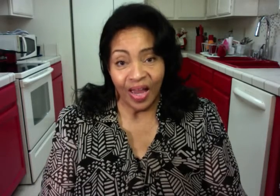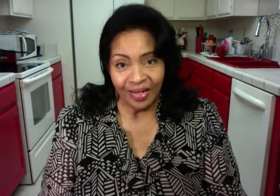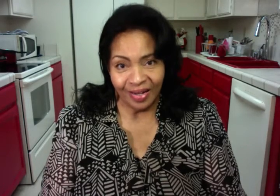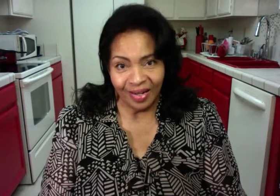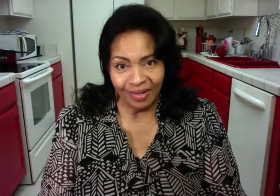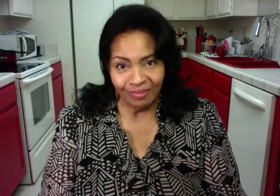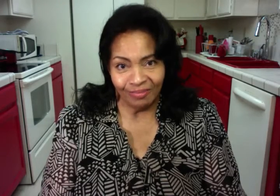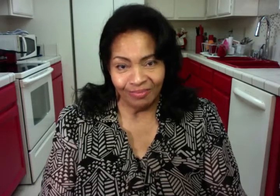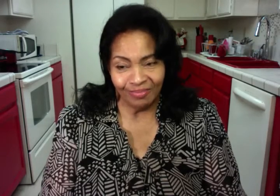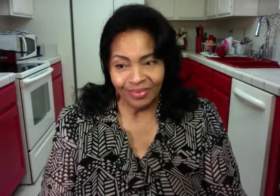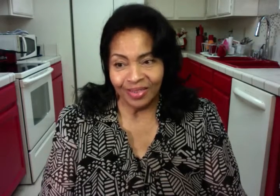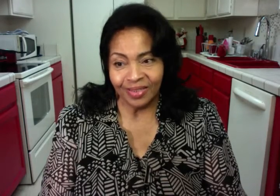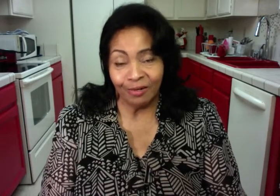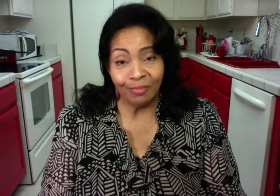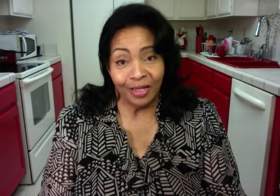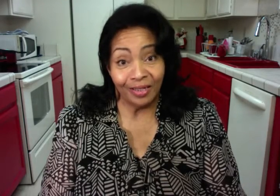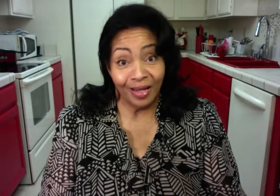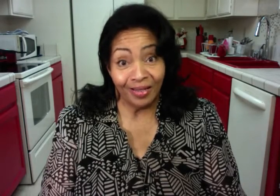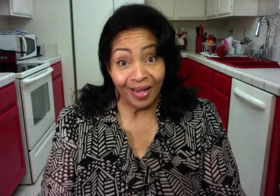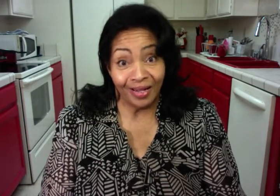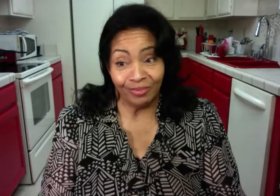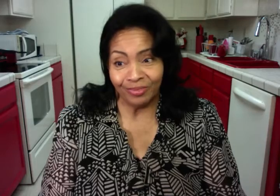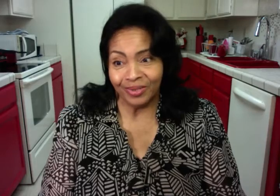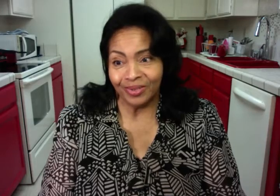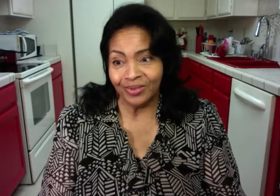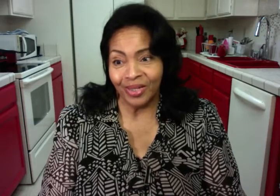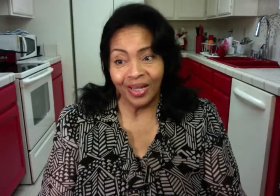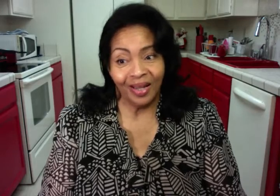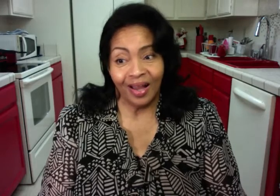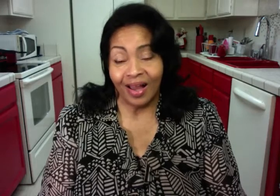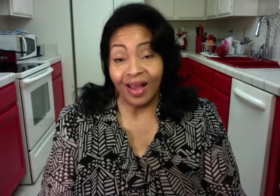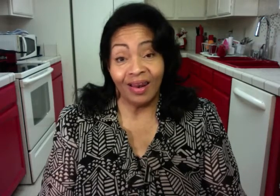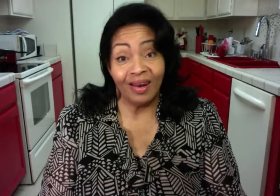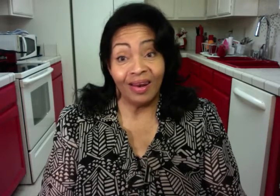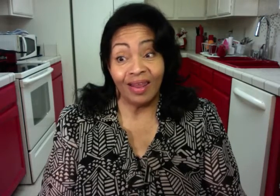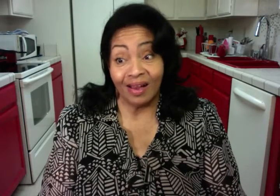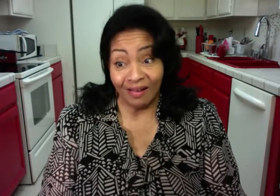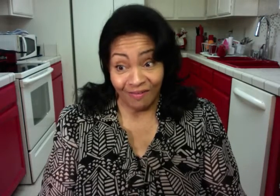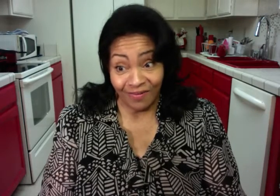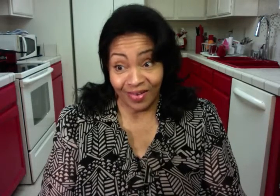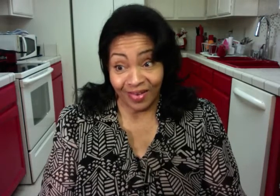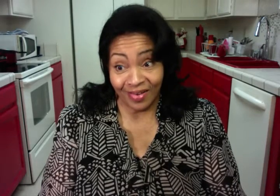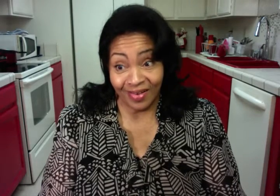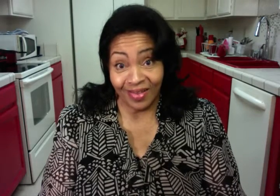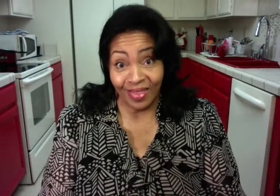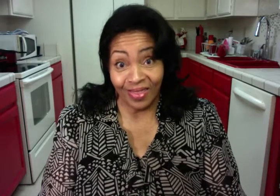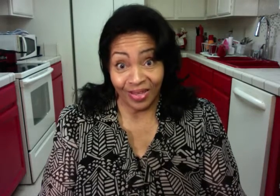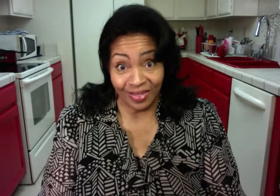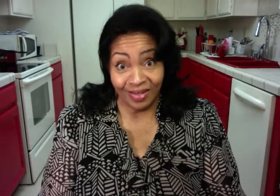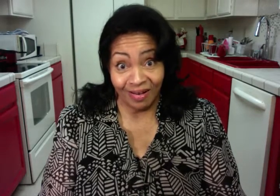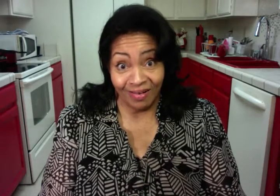name, sung by Yolanda Adams. I love this song.